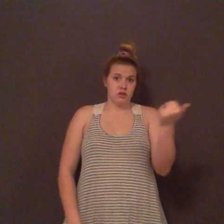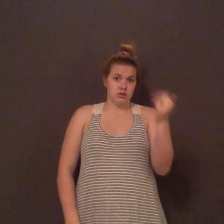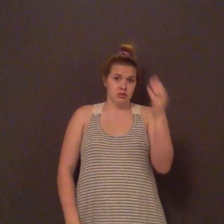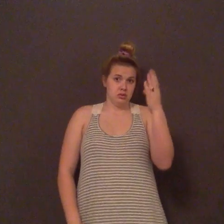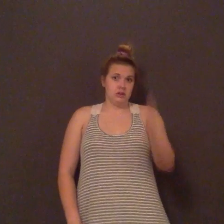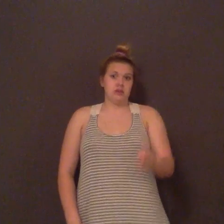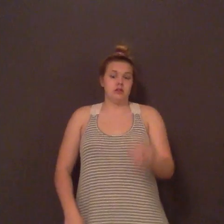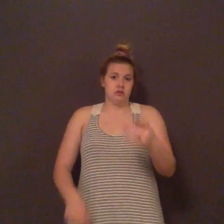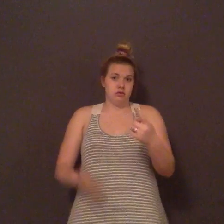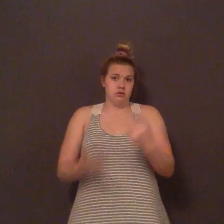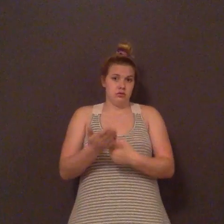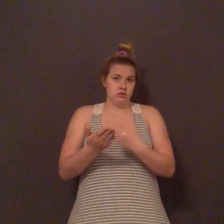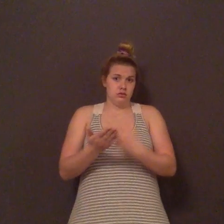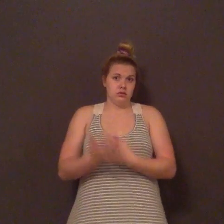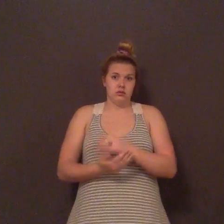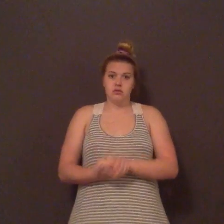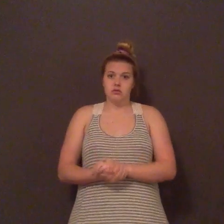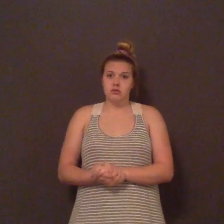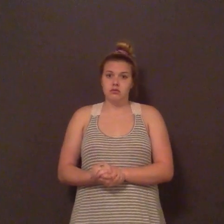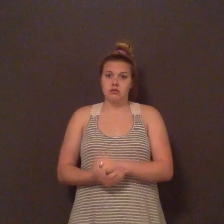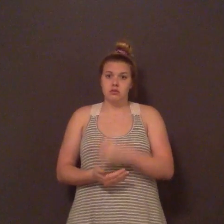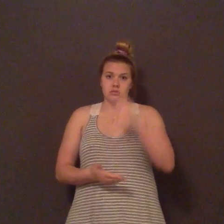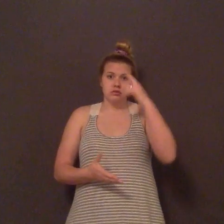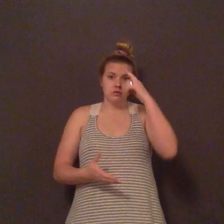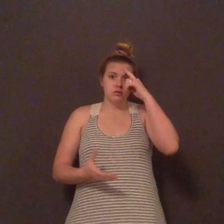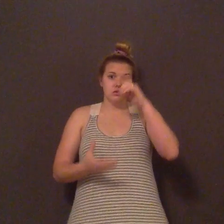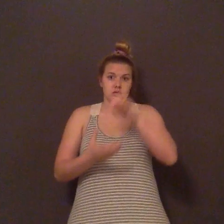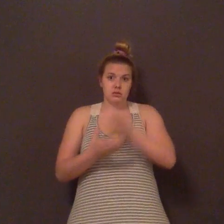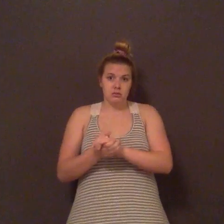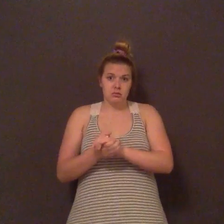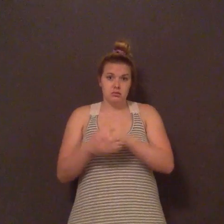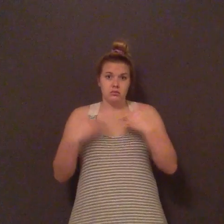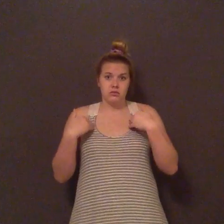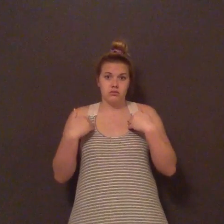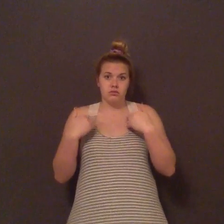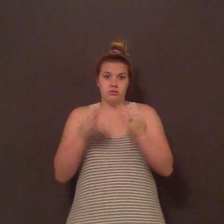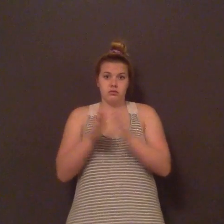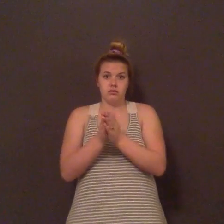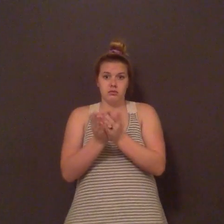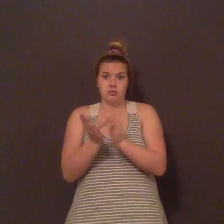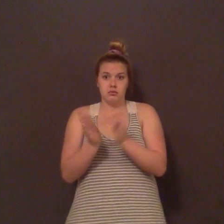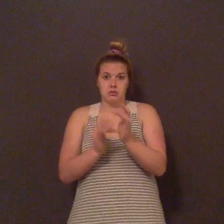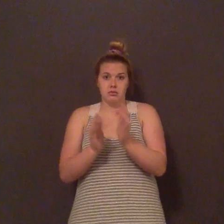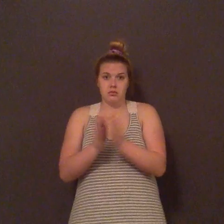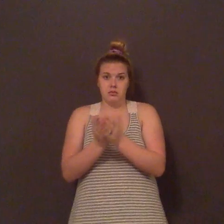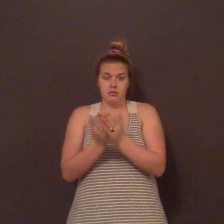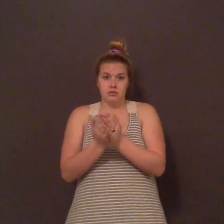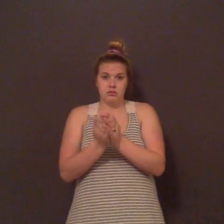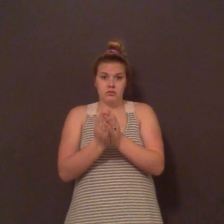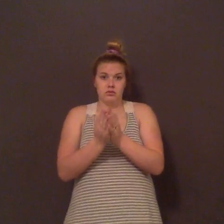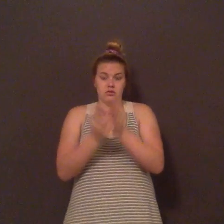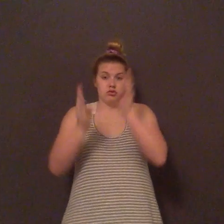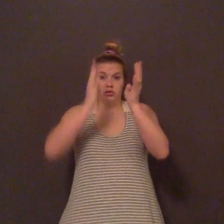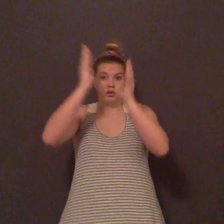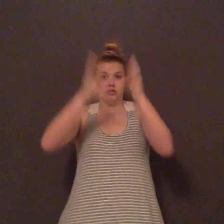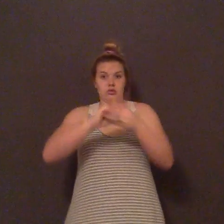what, you strongly believe in the creation story from the Bible, right? Yes, that's correct, but I don't call it a story. Every month, the